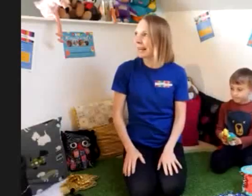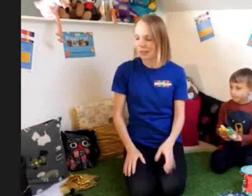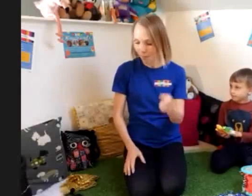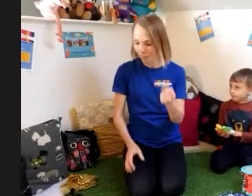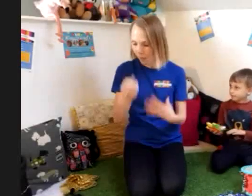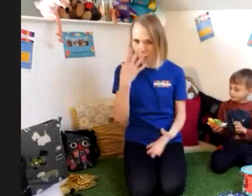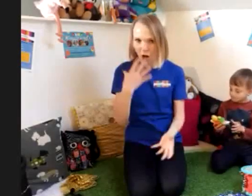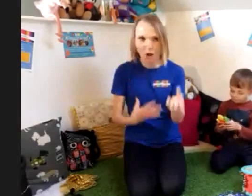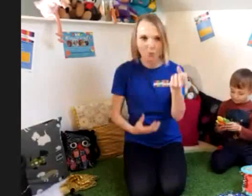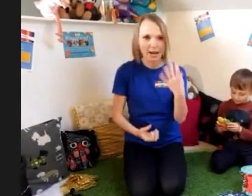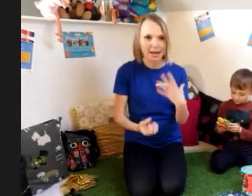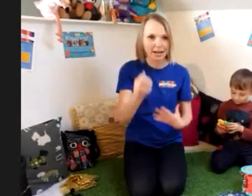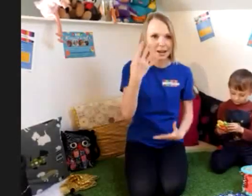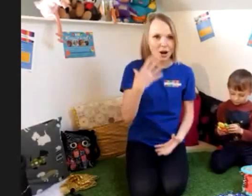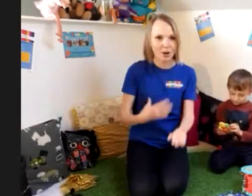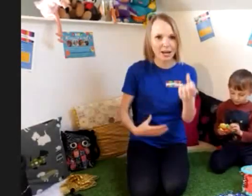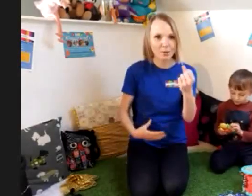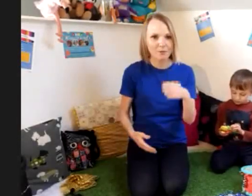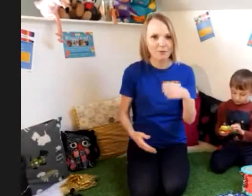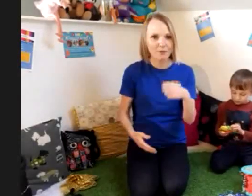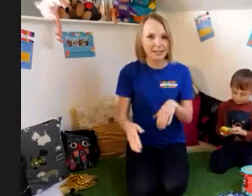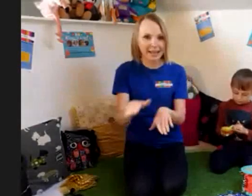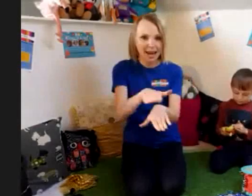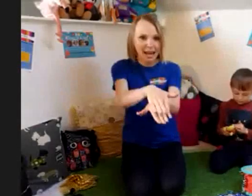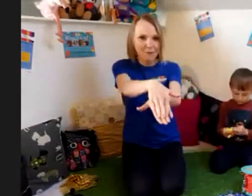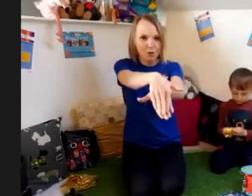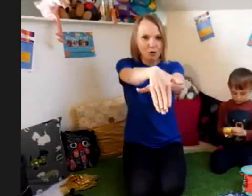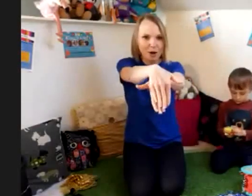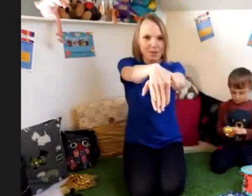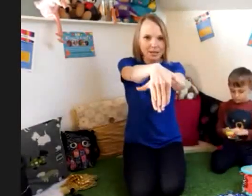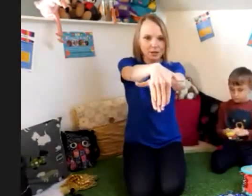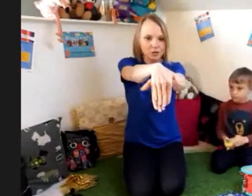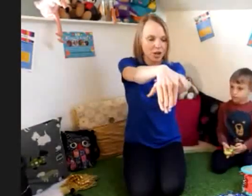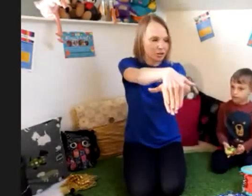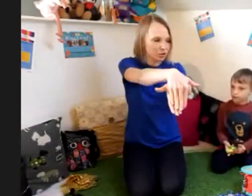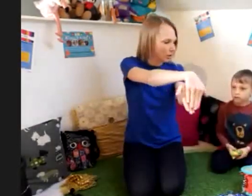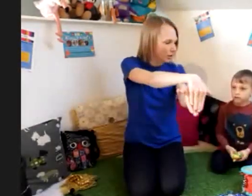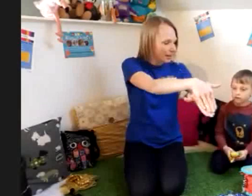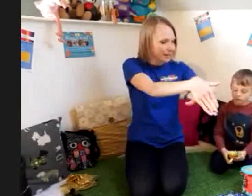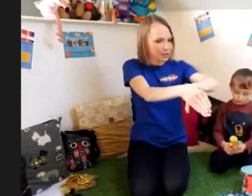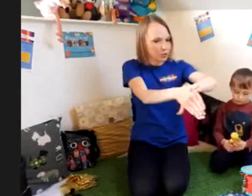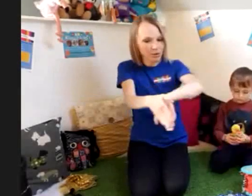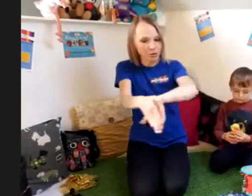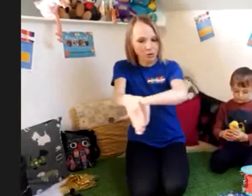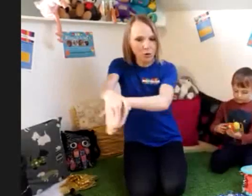some bubbles, can't we? Okay, are we ready? Everyone grab their little turtle. Is he swimming through the water?